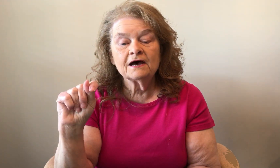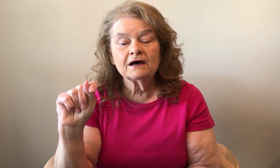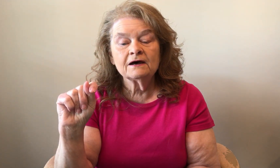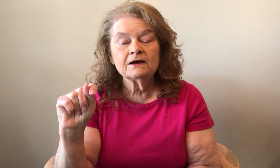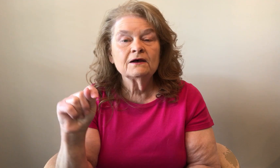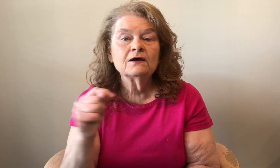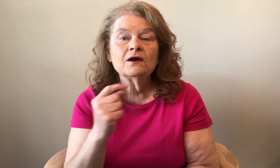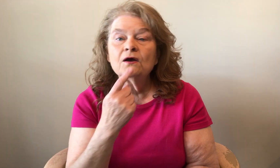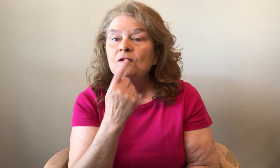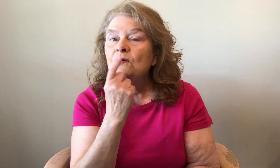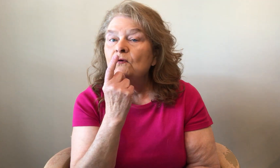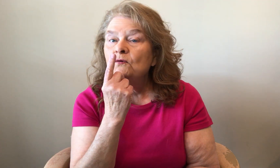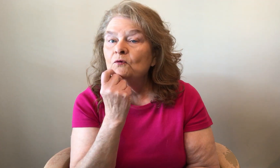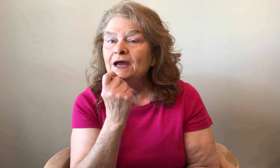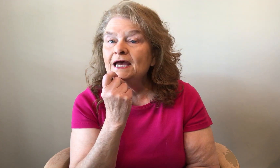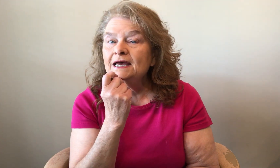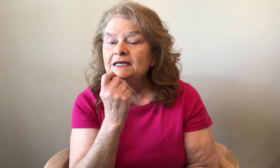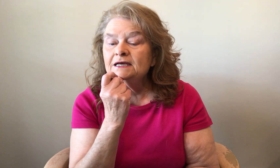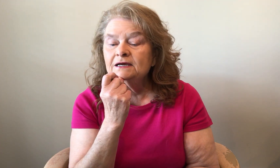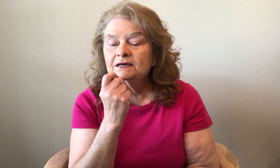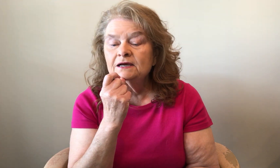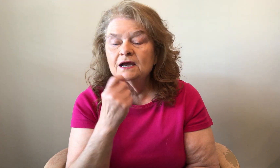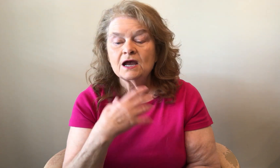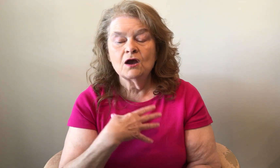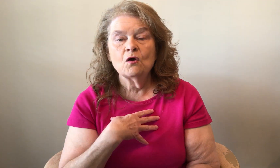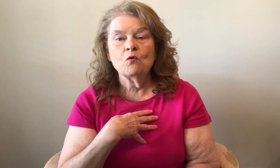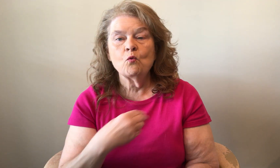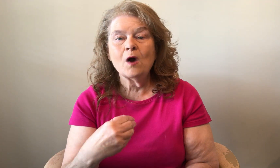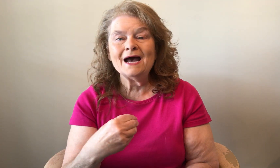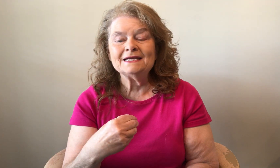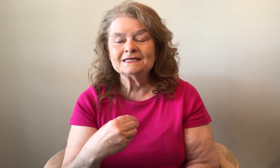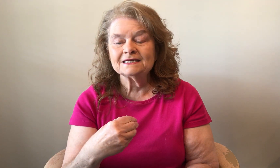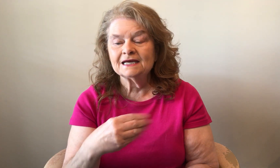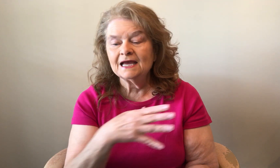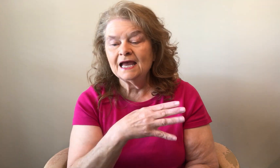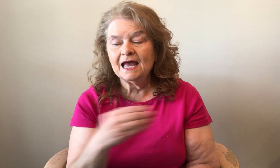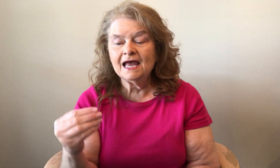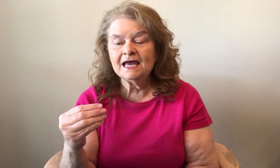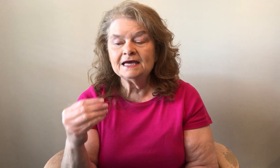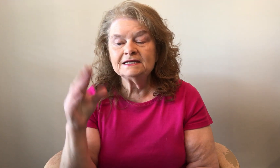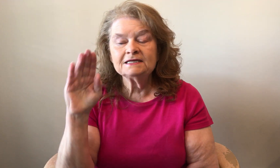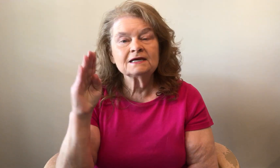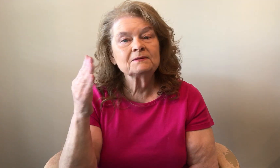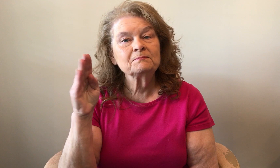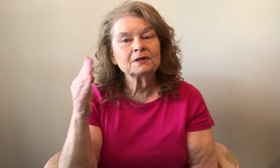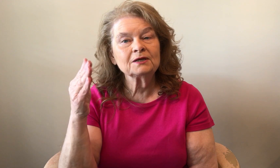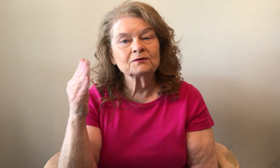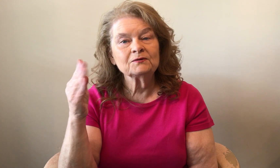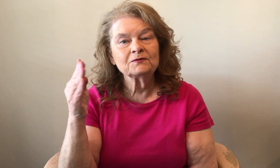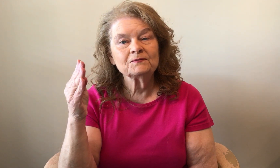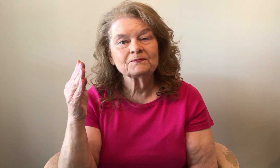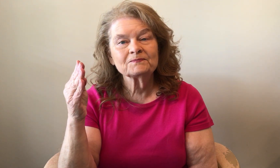the red, white, and blue.